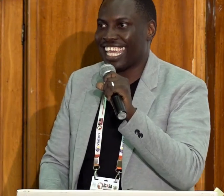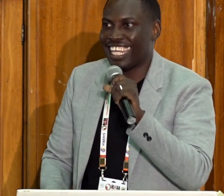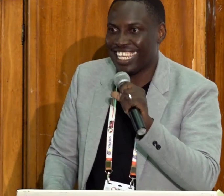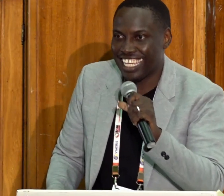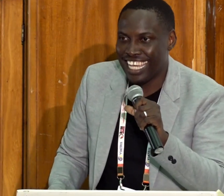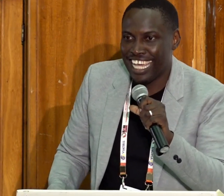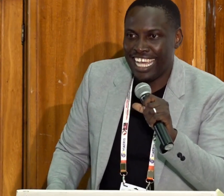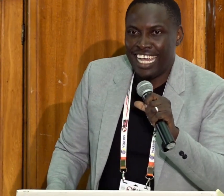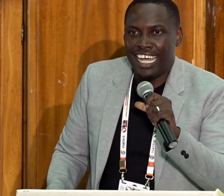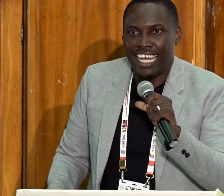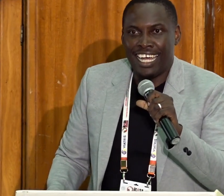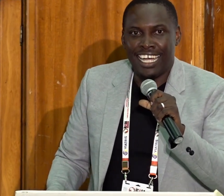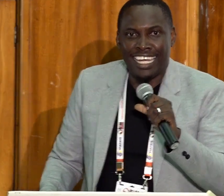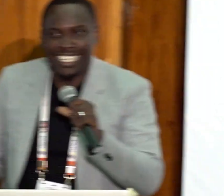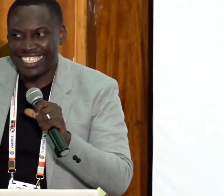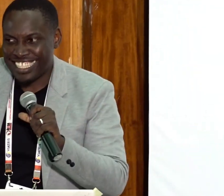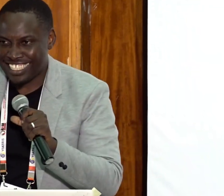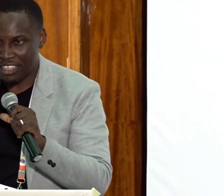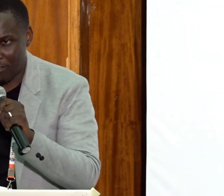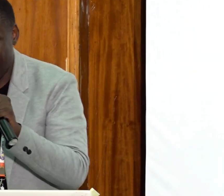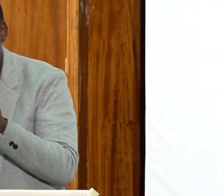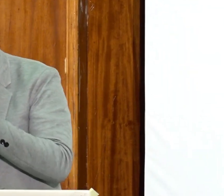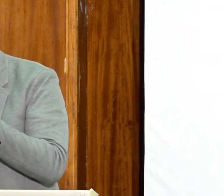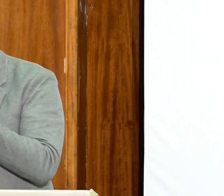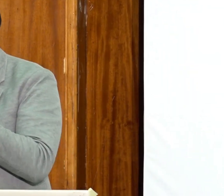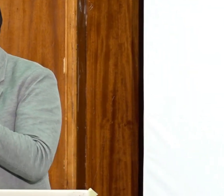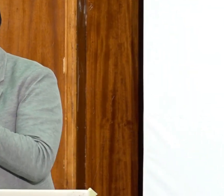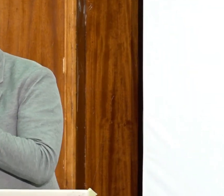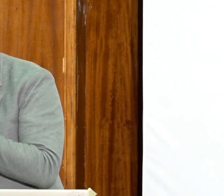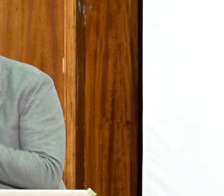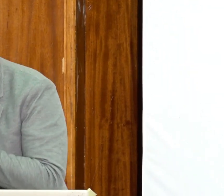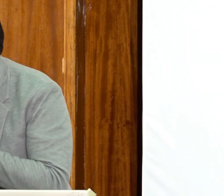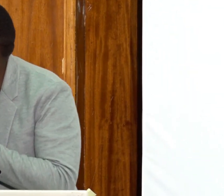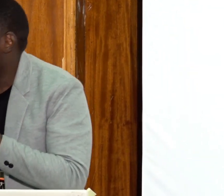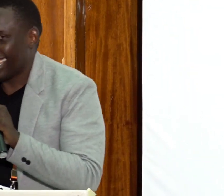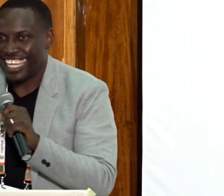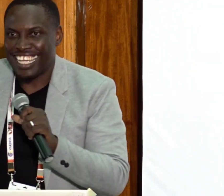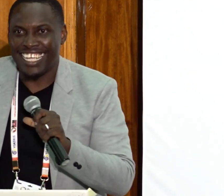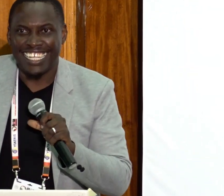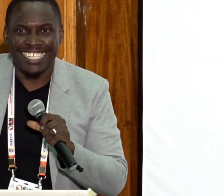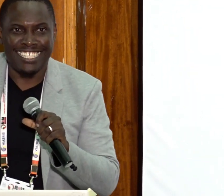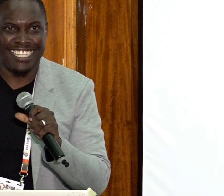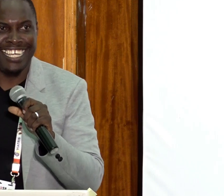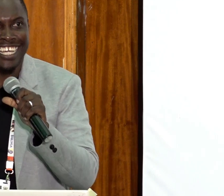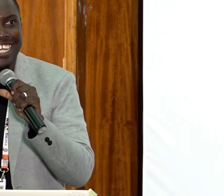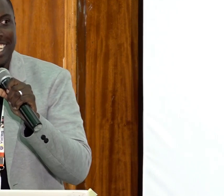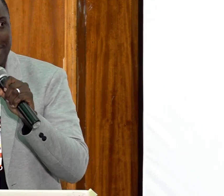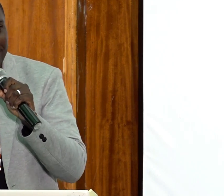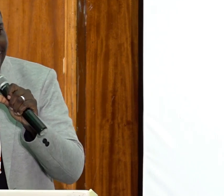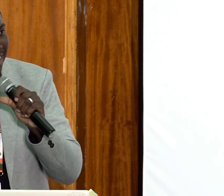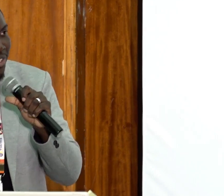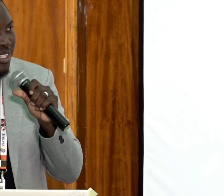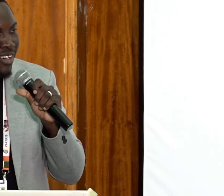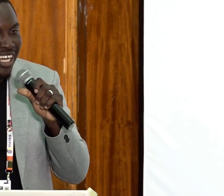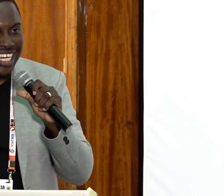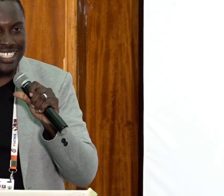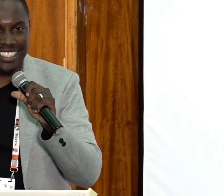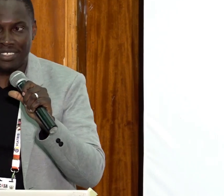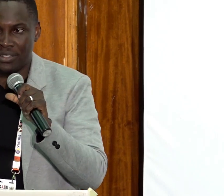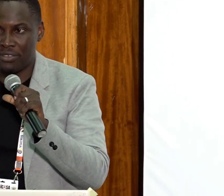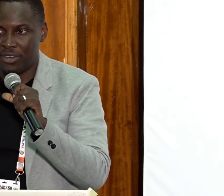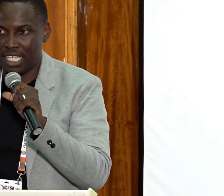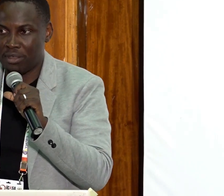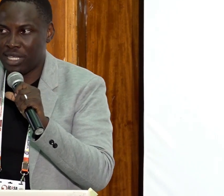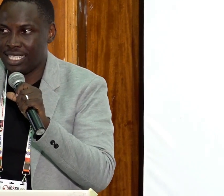Friday Saidi. Yes, Friday on a Saturday. Yes. So thank you to the